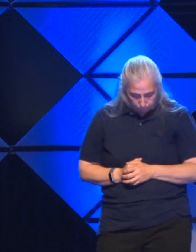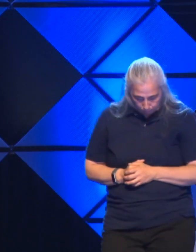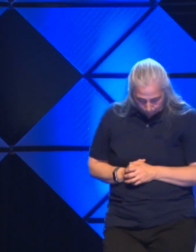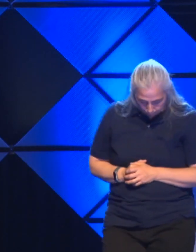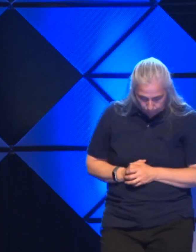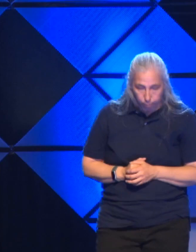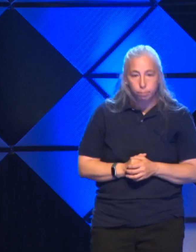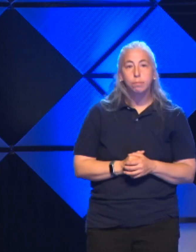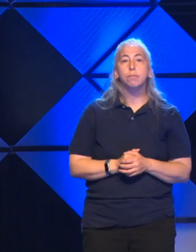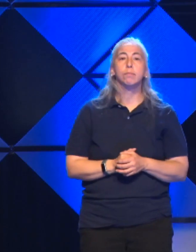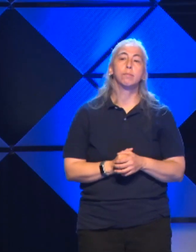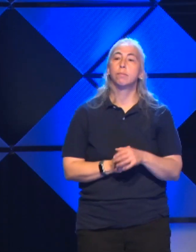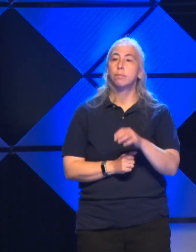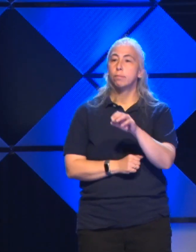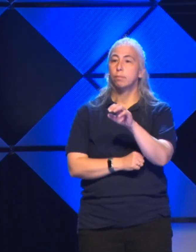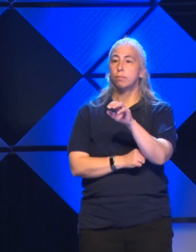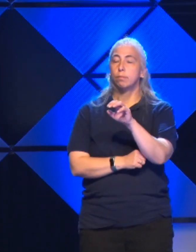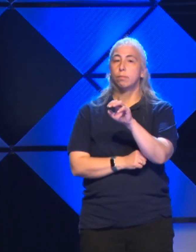March